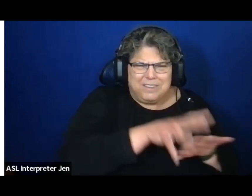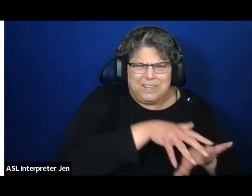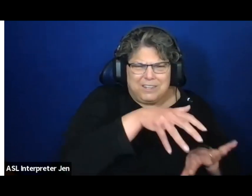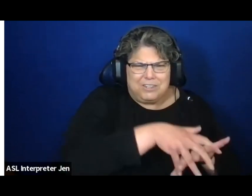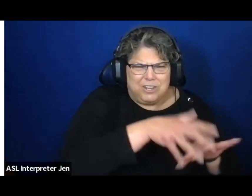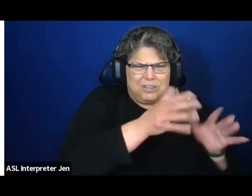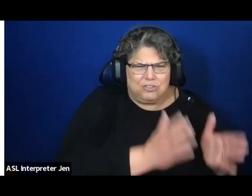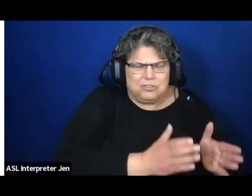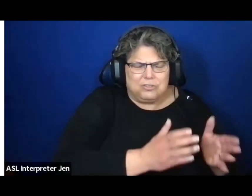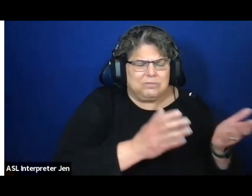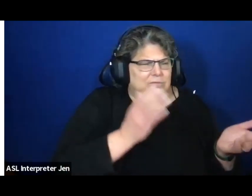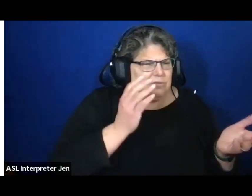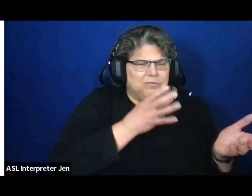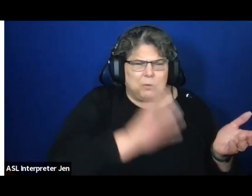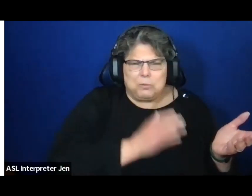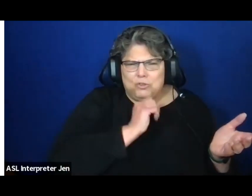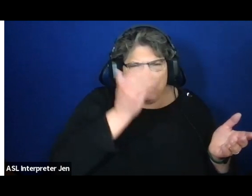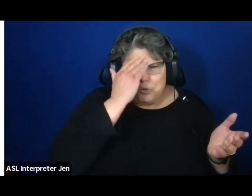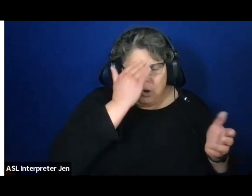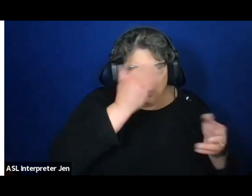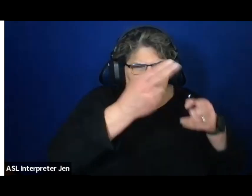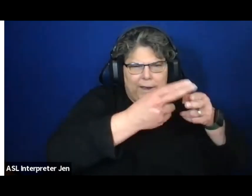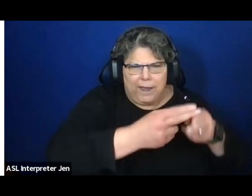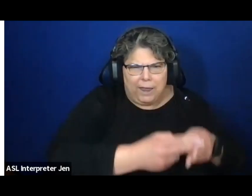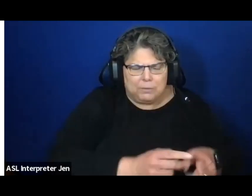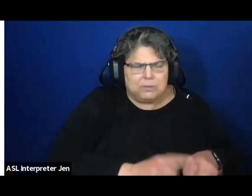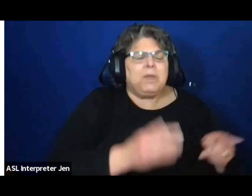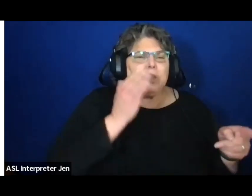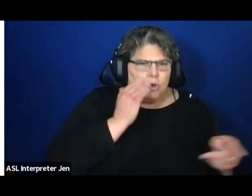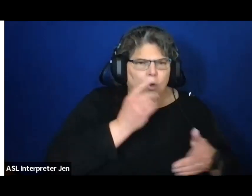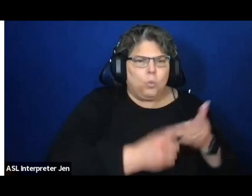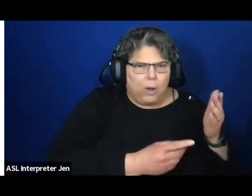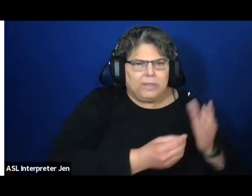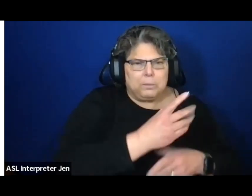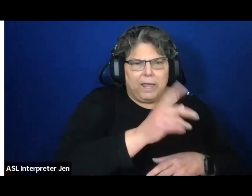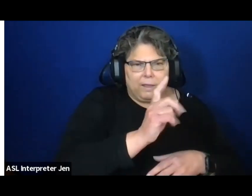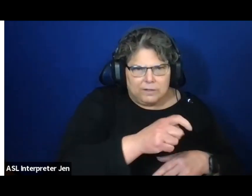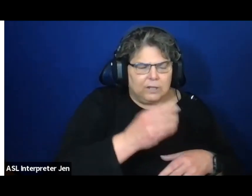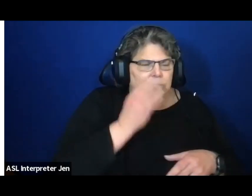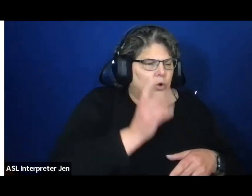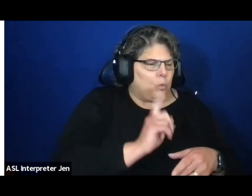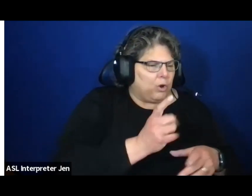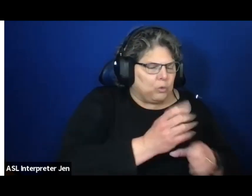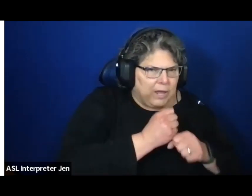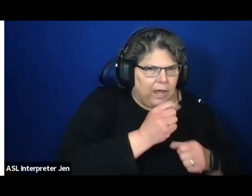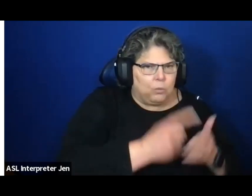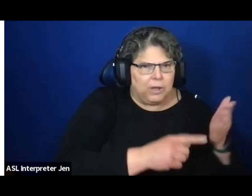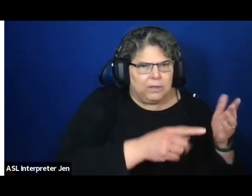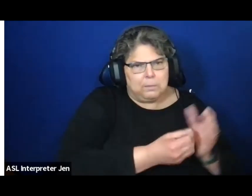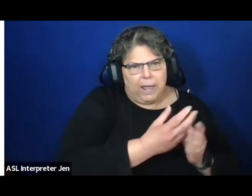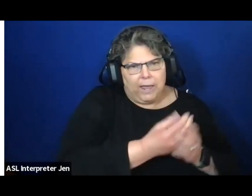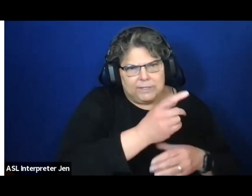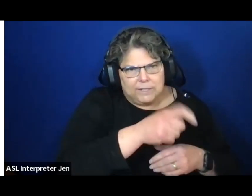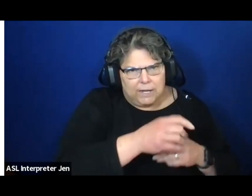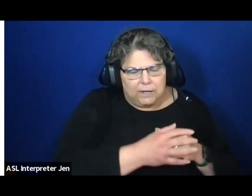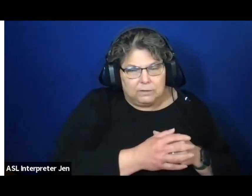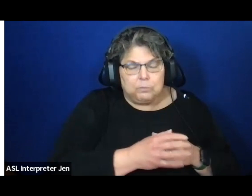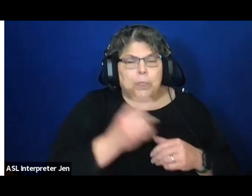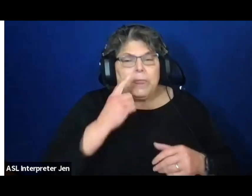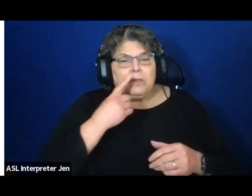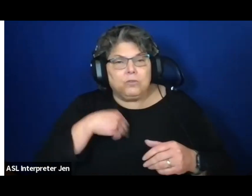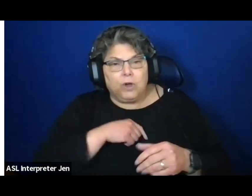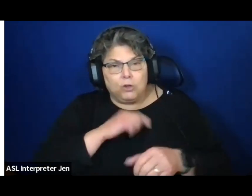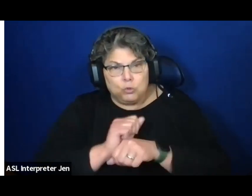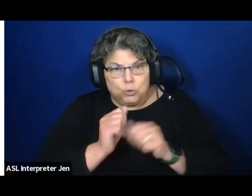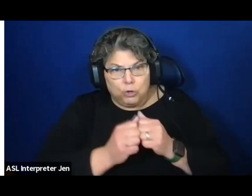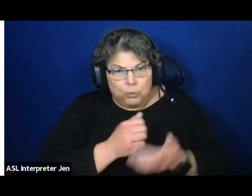my plant needs this type of nutrients. How do I make them available? Okay? So, in order for us to work with these